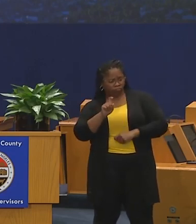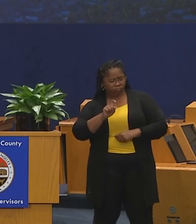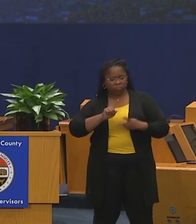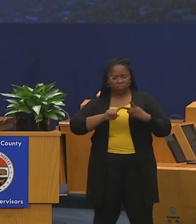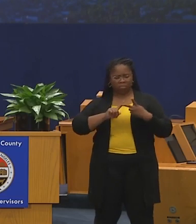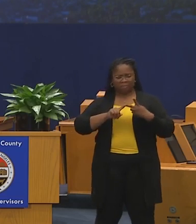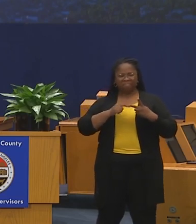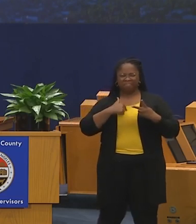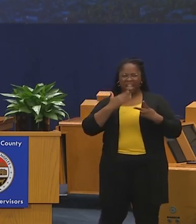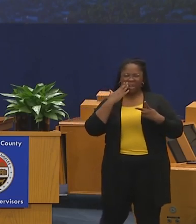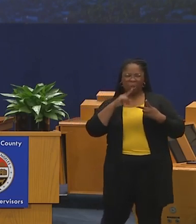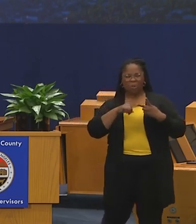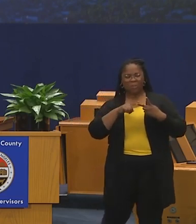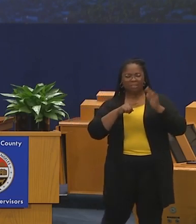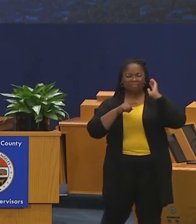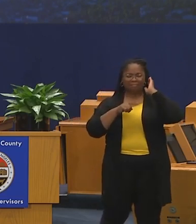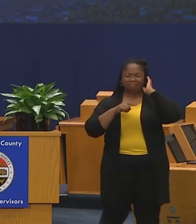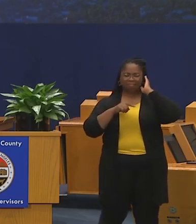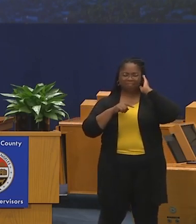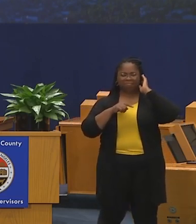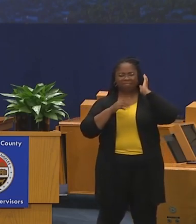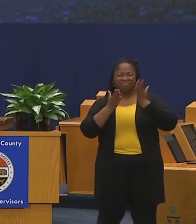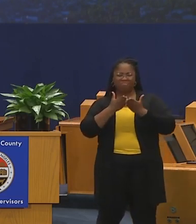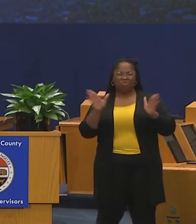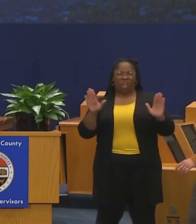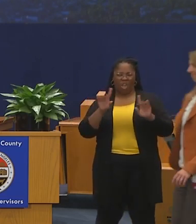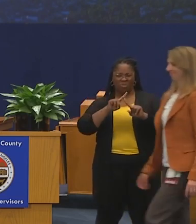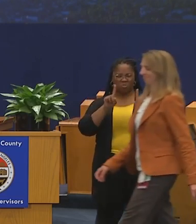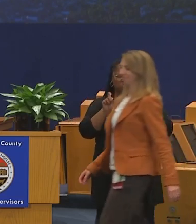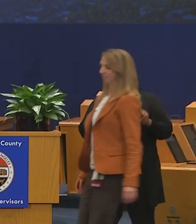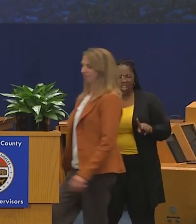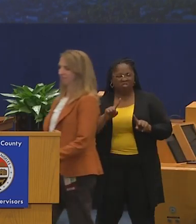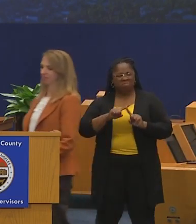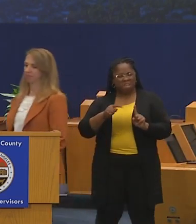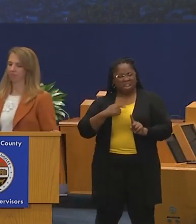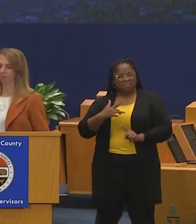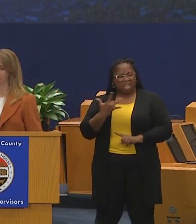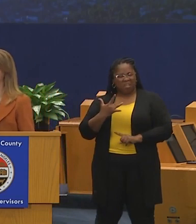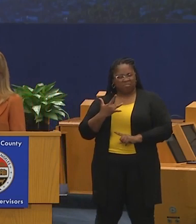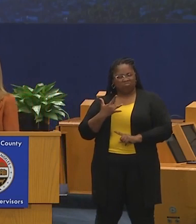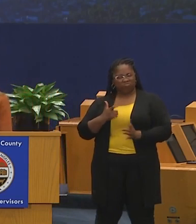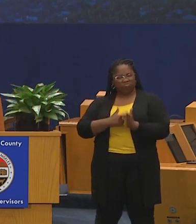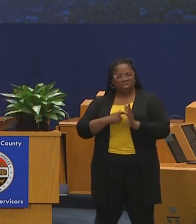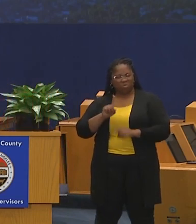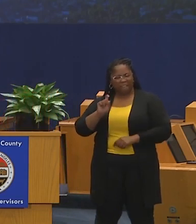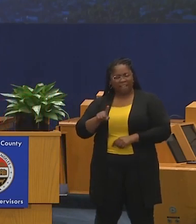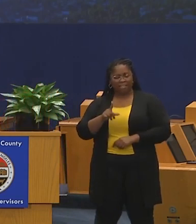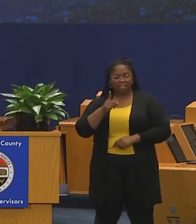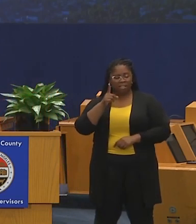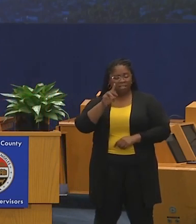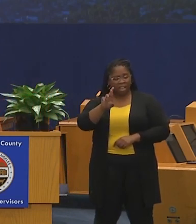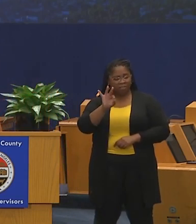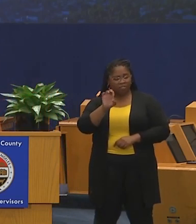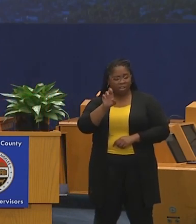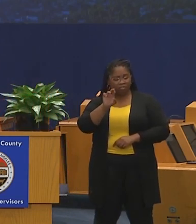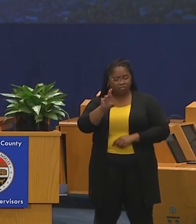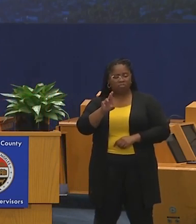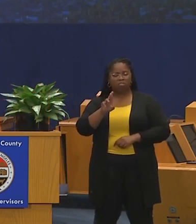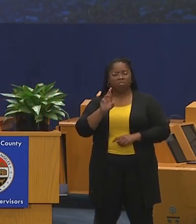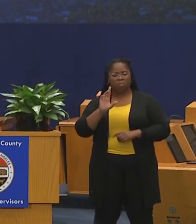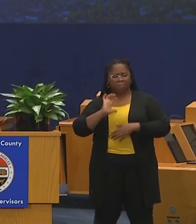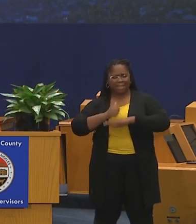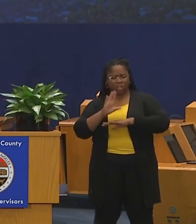a broad question, but I just felt compelled to ask if, Dr. Ferrer, you have any idea, based on interviews